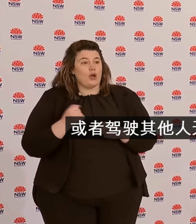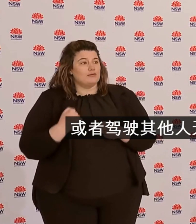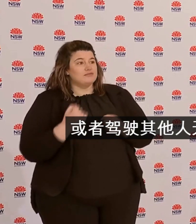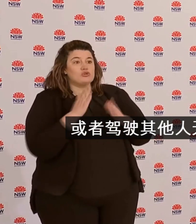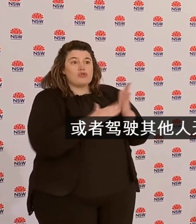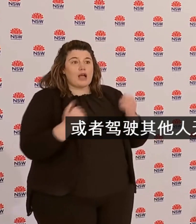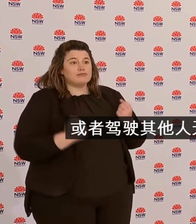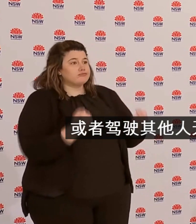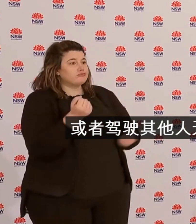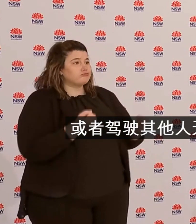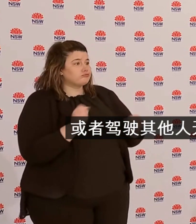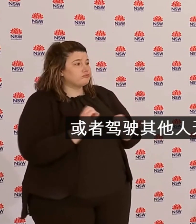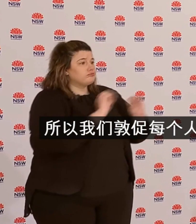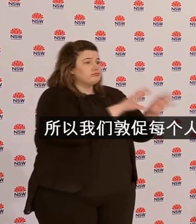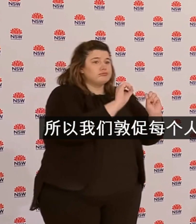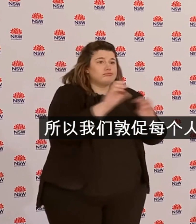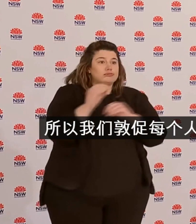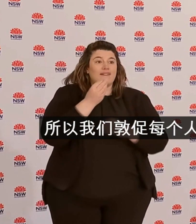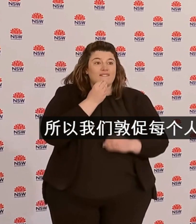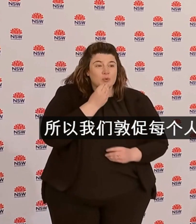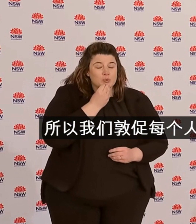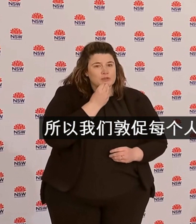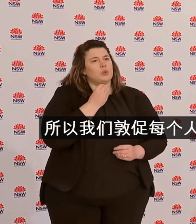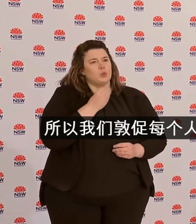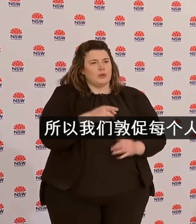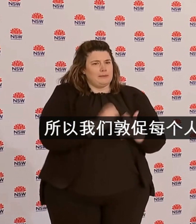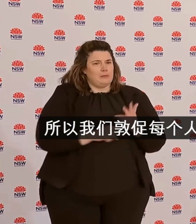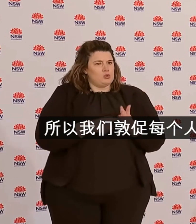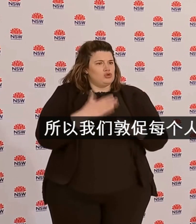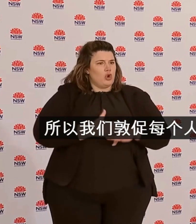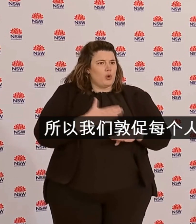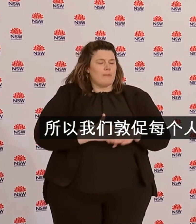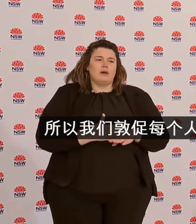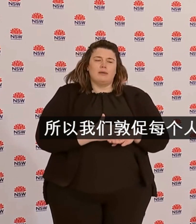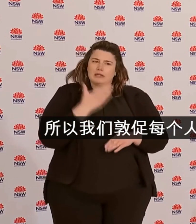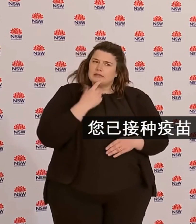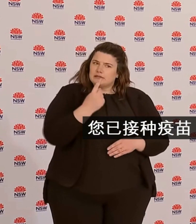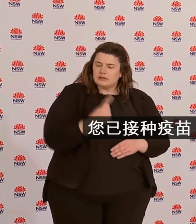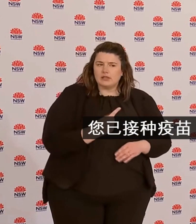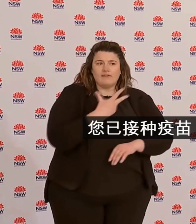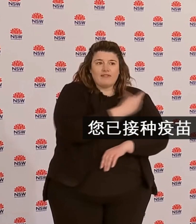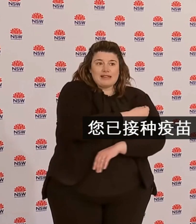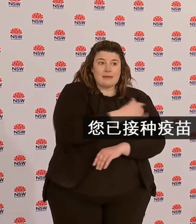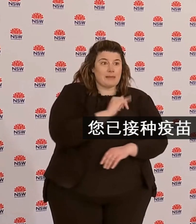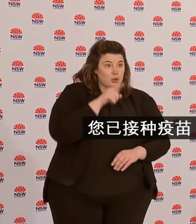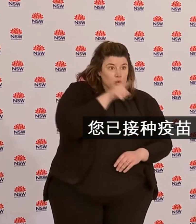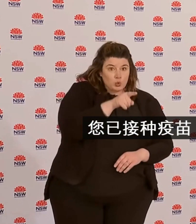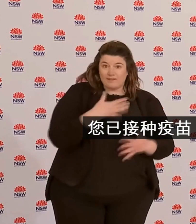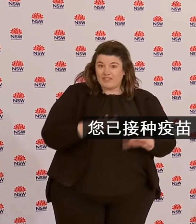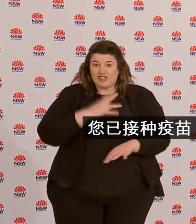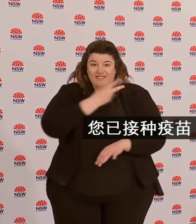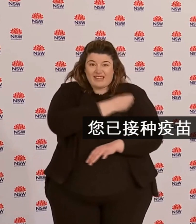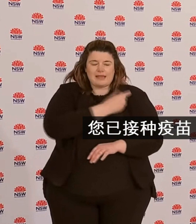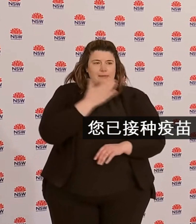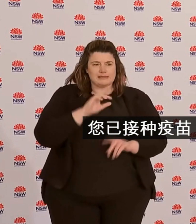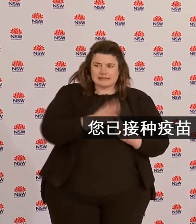food supplies, which nobody else can do. So we're urging everybody to come forward and get vaccinated. And even if you've been vaccinated, please contact